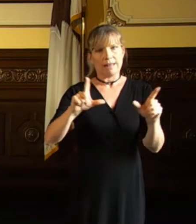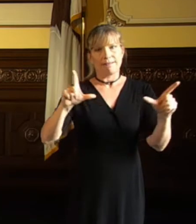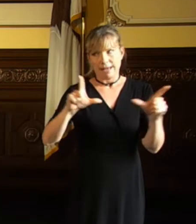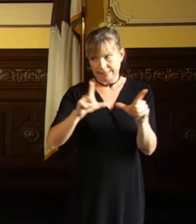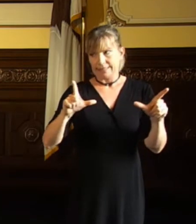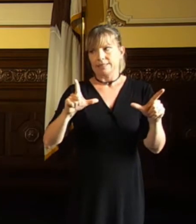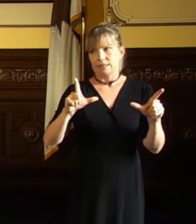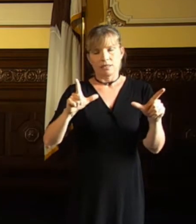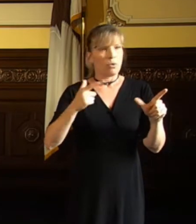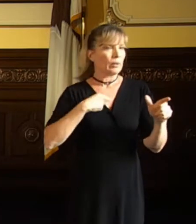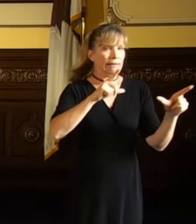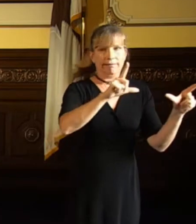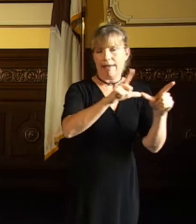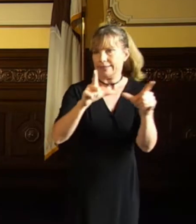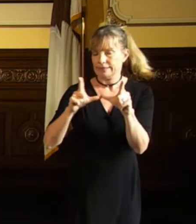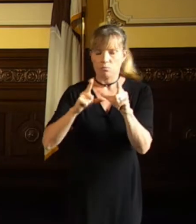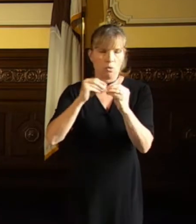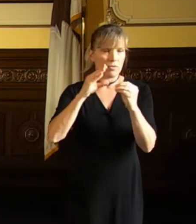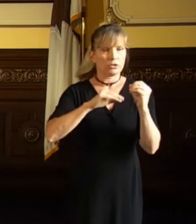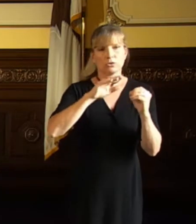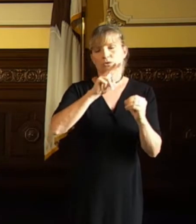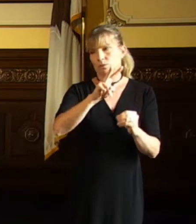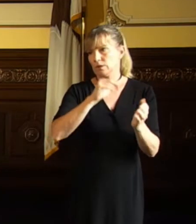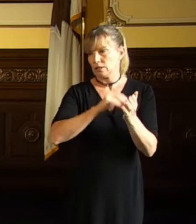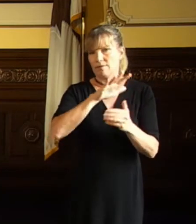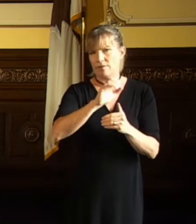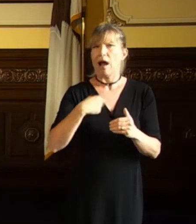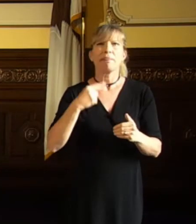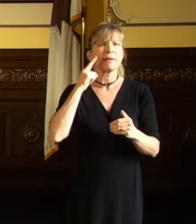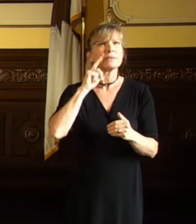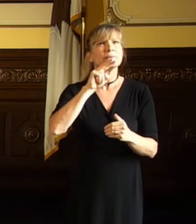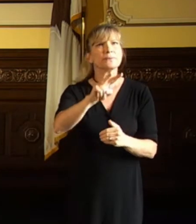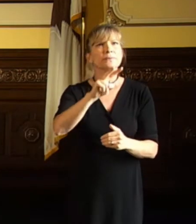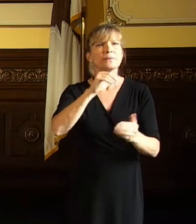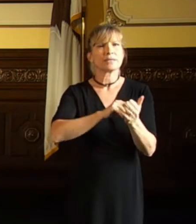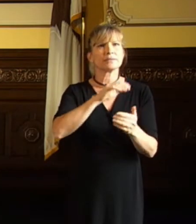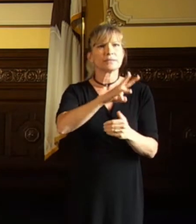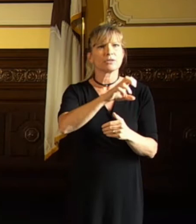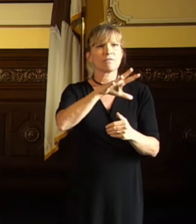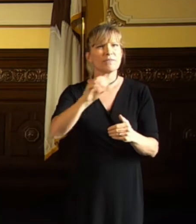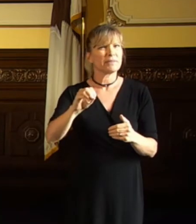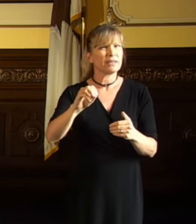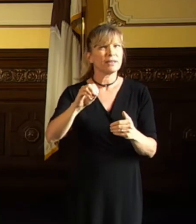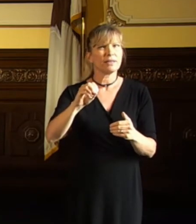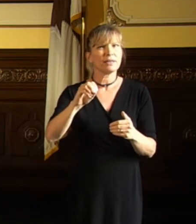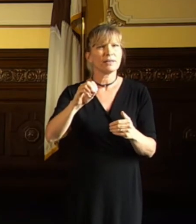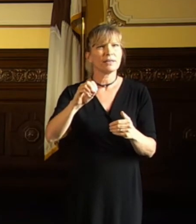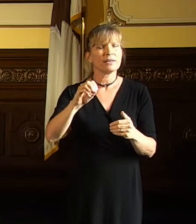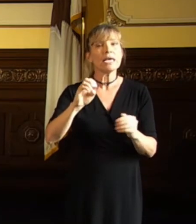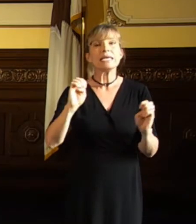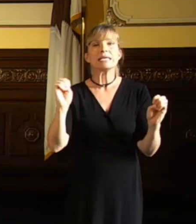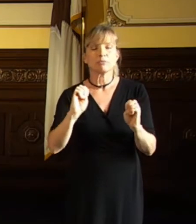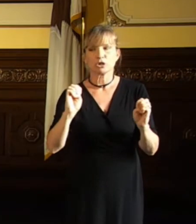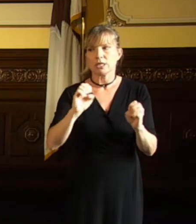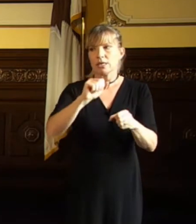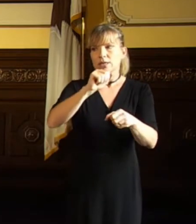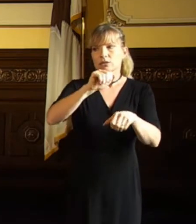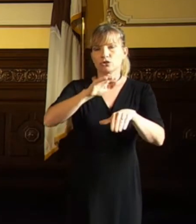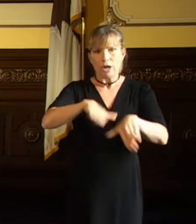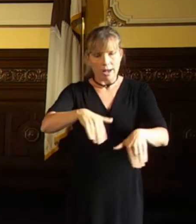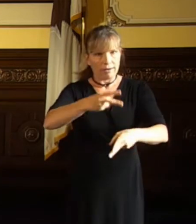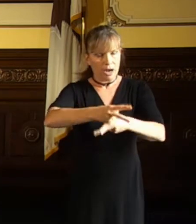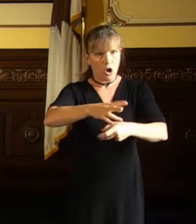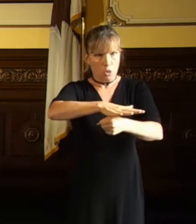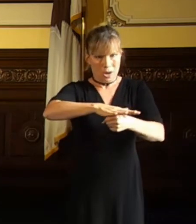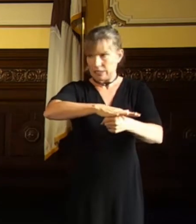licenses, and we've licensed more than 2,500. I think we're at about 2,650 or more emergency childcare locations.